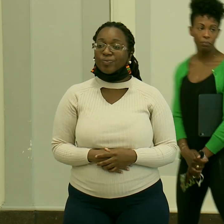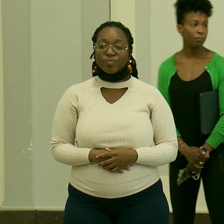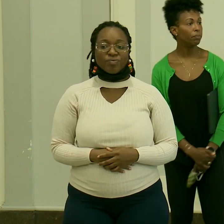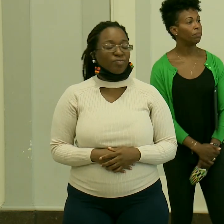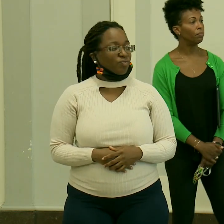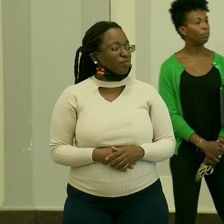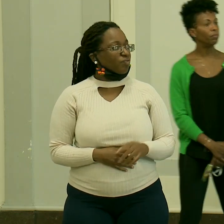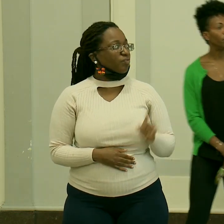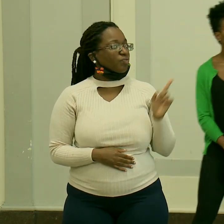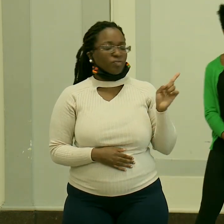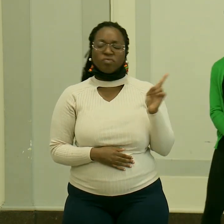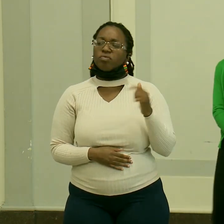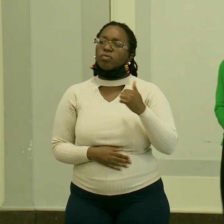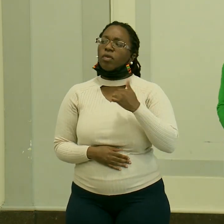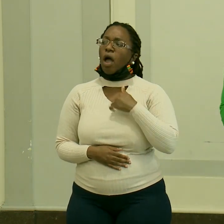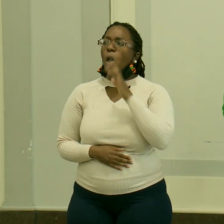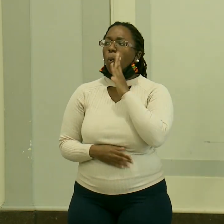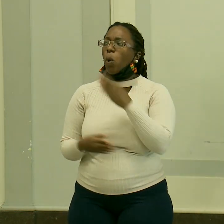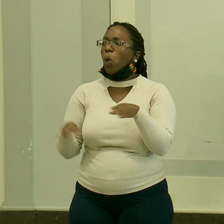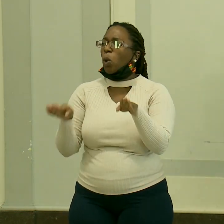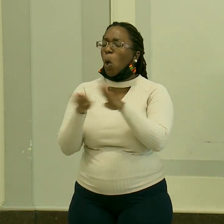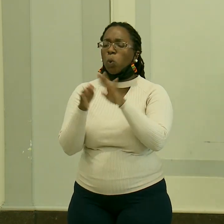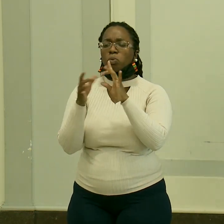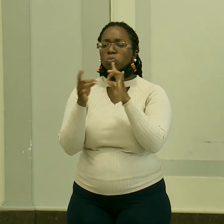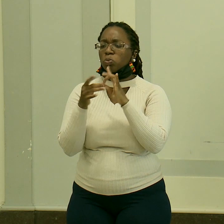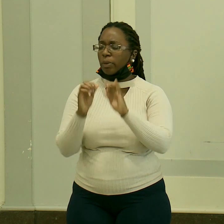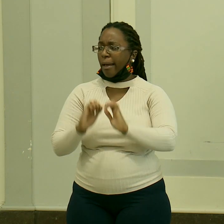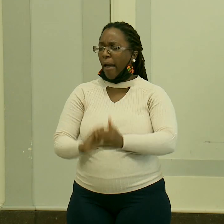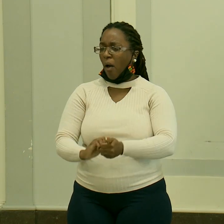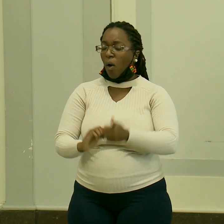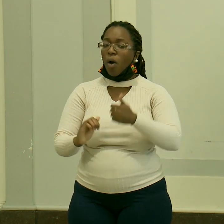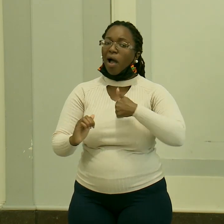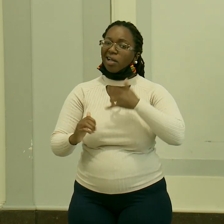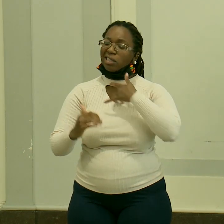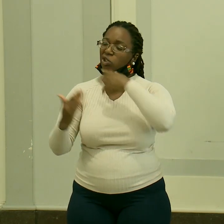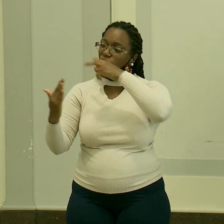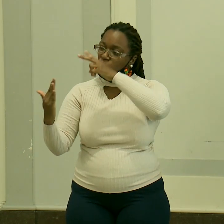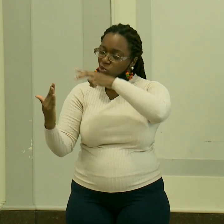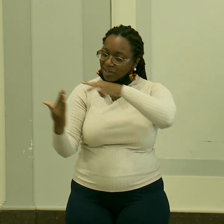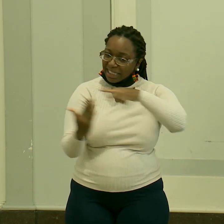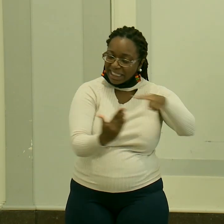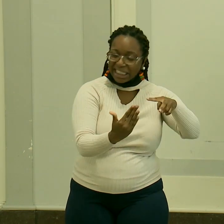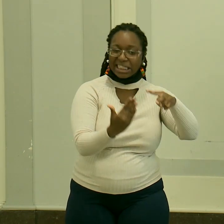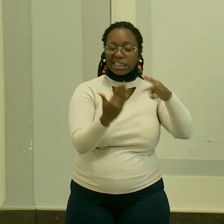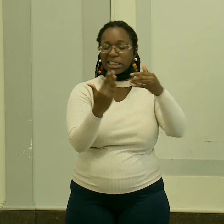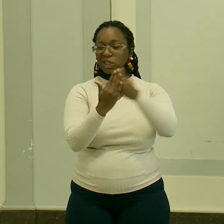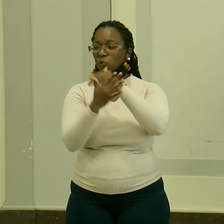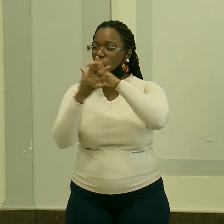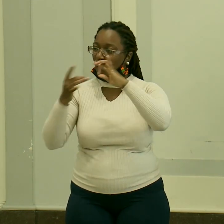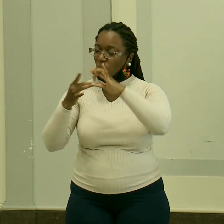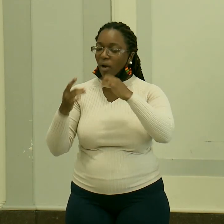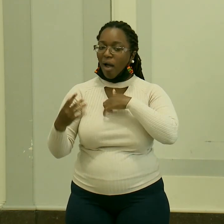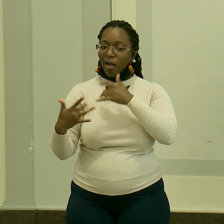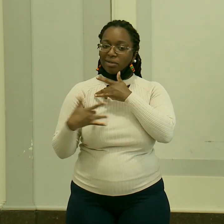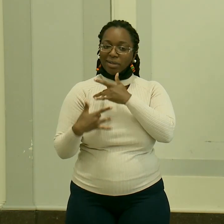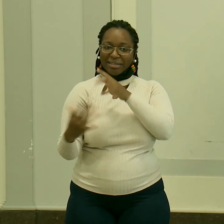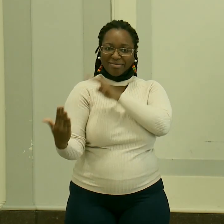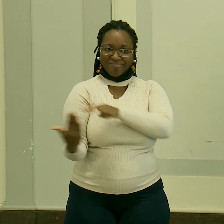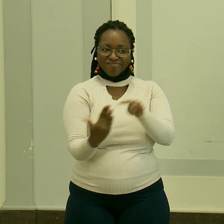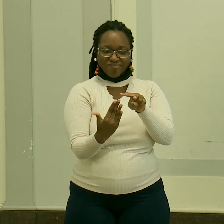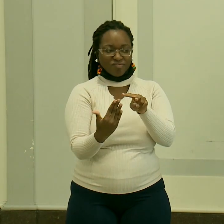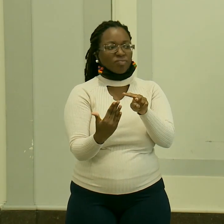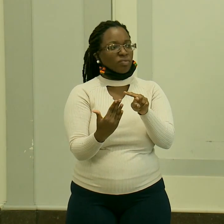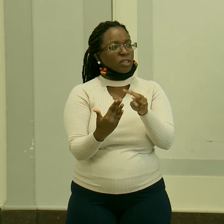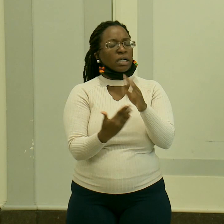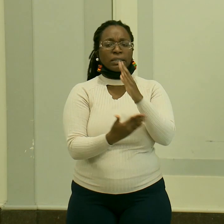And I would close by saying this, because I do a lot of reading and I followed a lot of news stories. Most of the cities that have